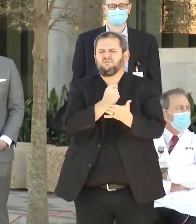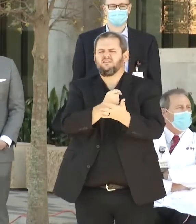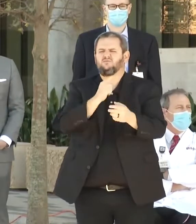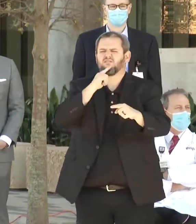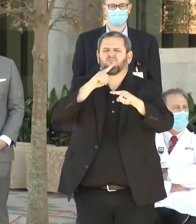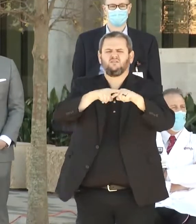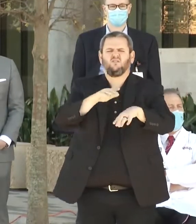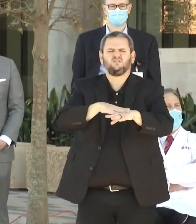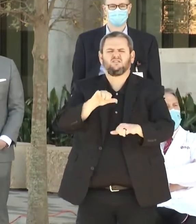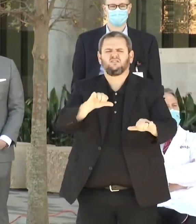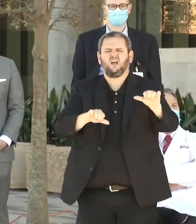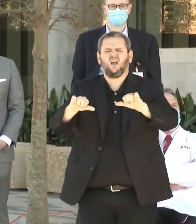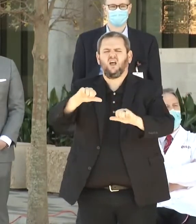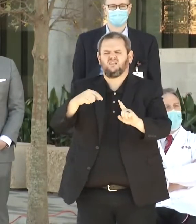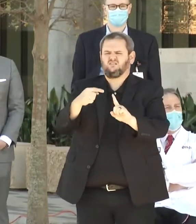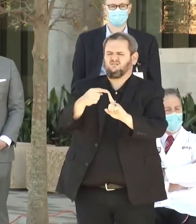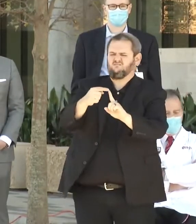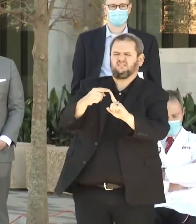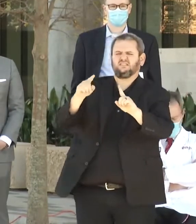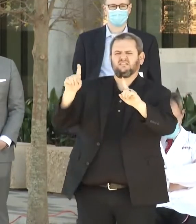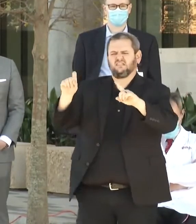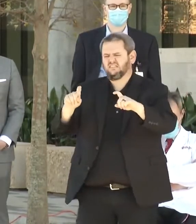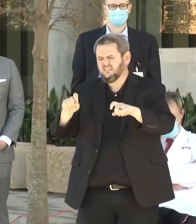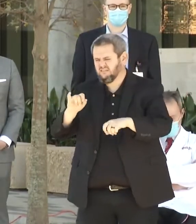by multidisciplinary teams.